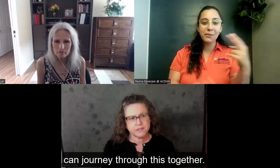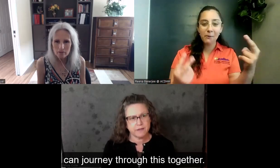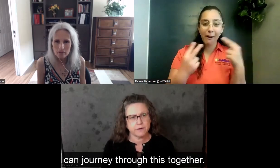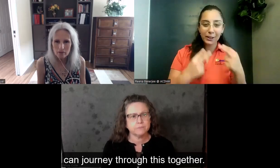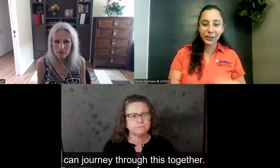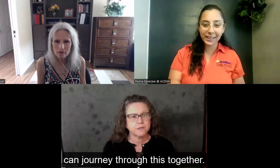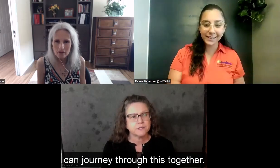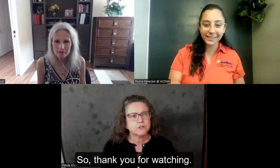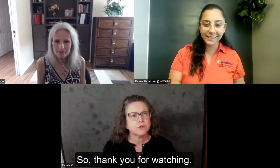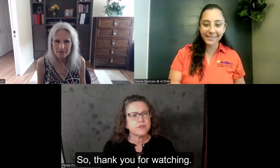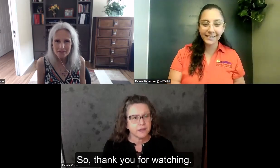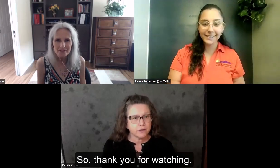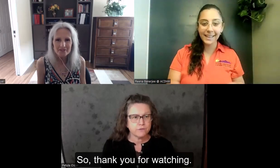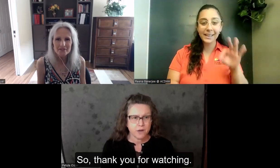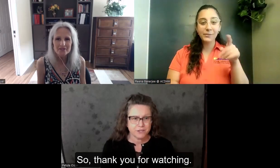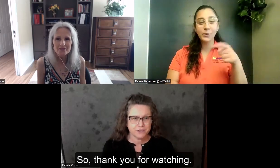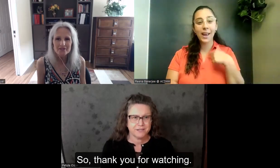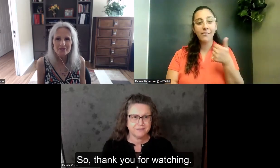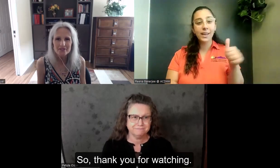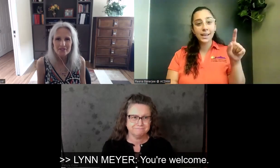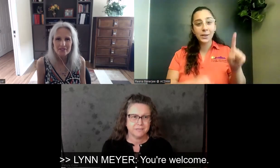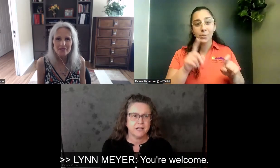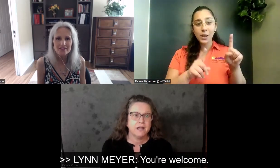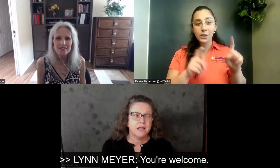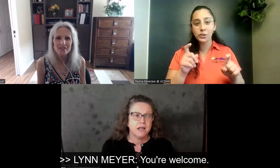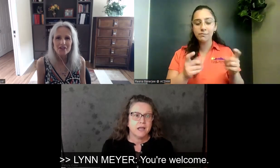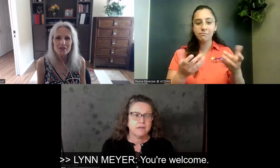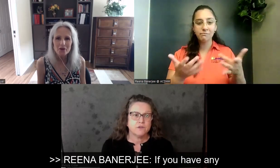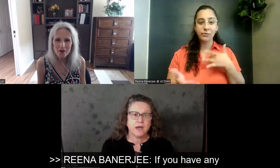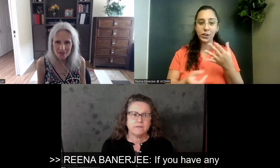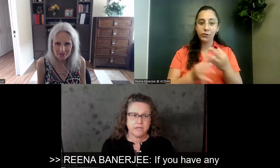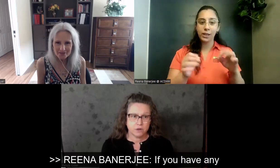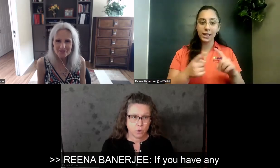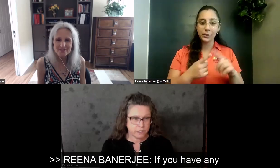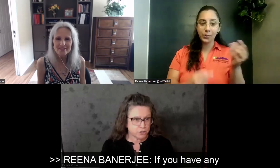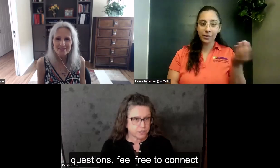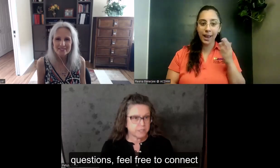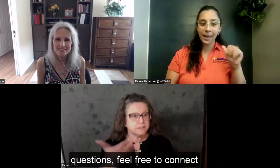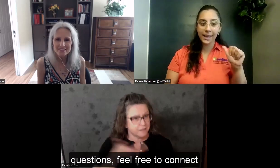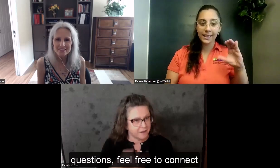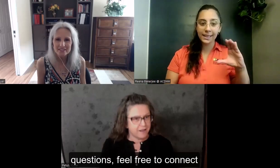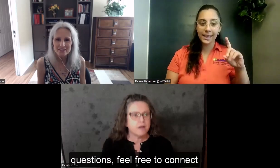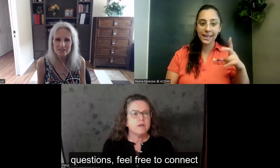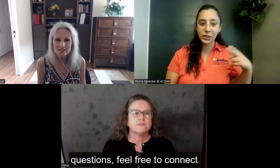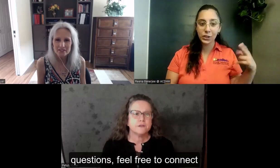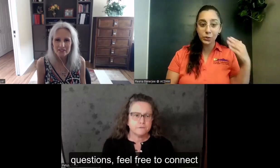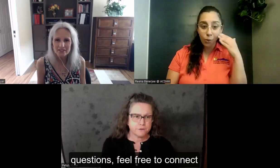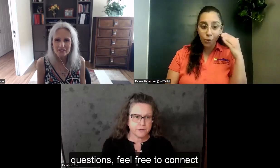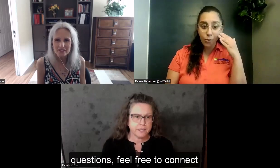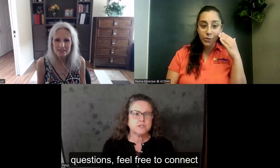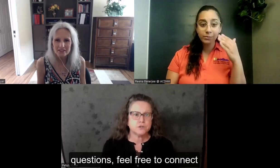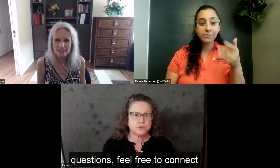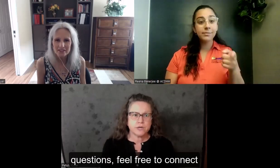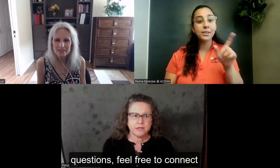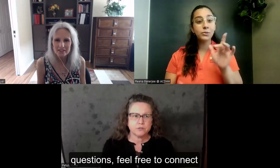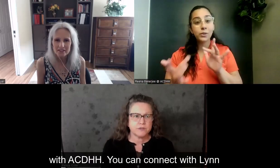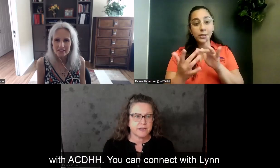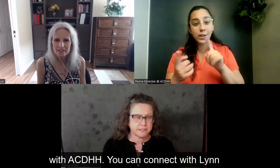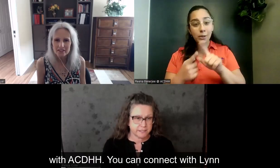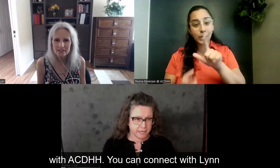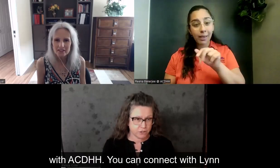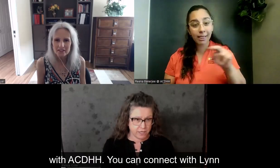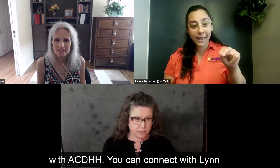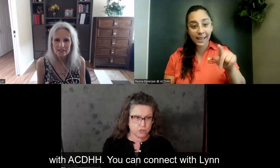this together. So thank you for watching. If you have any questions, feel free to connect